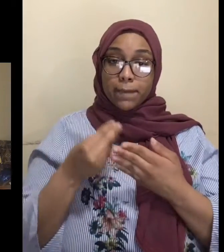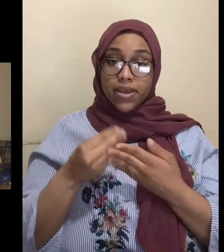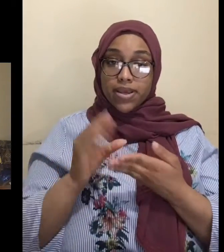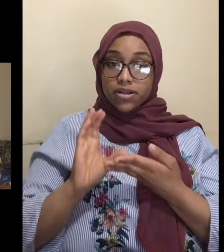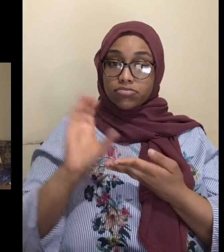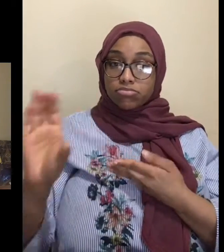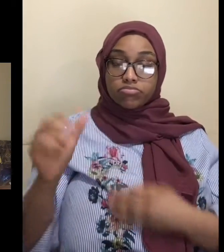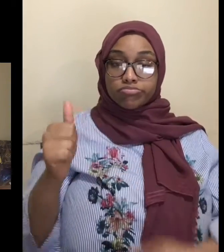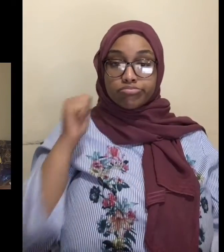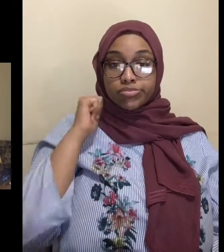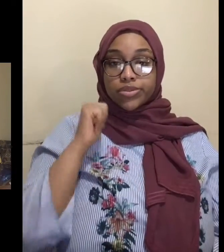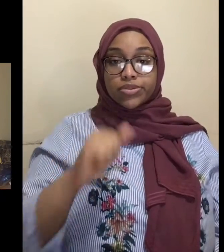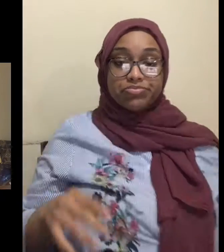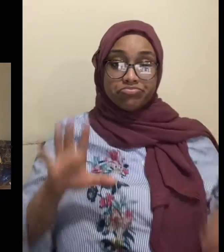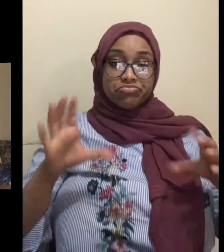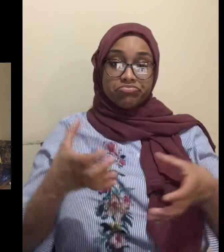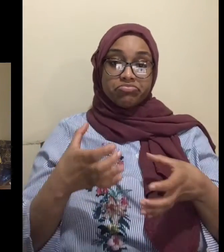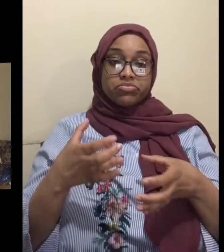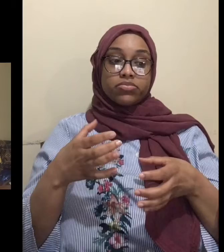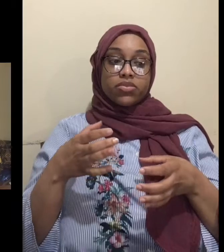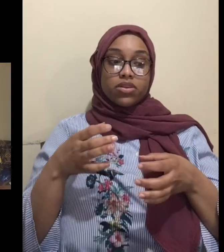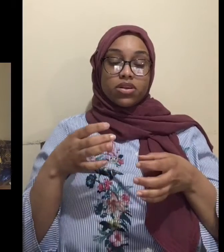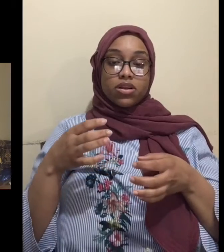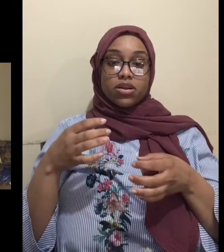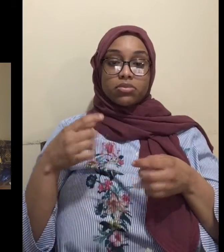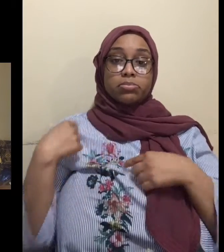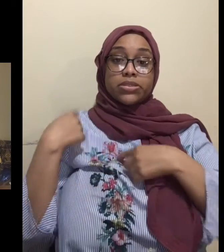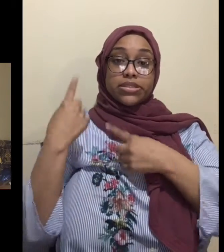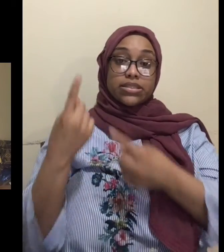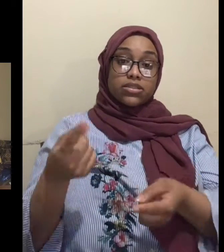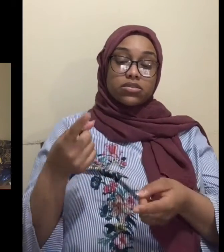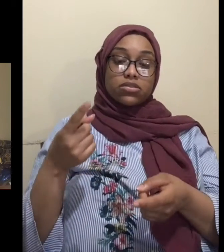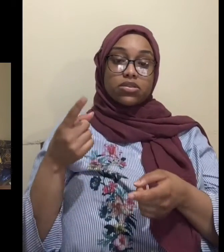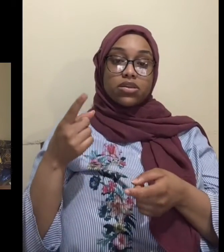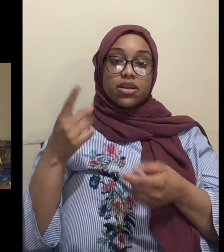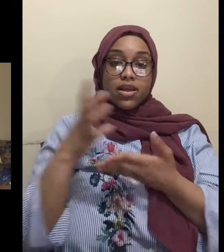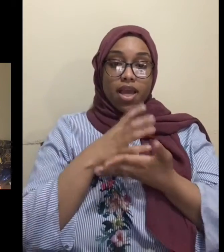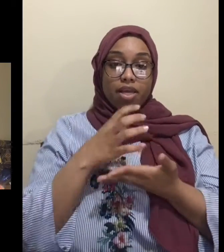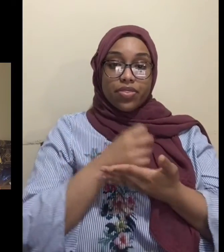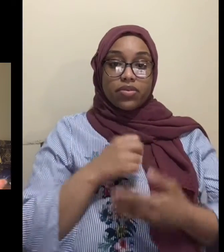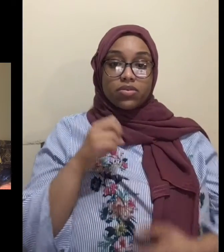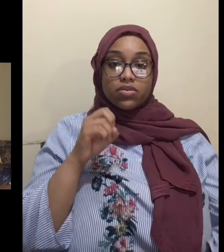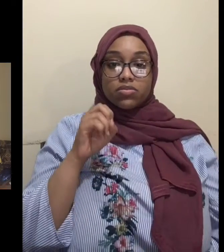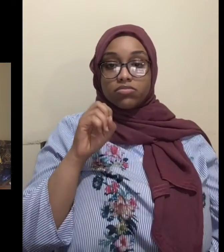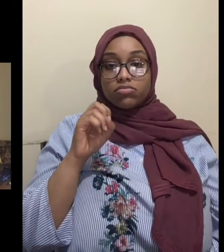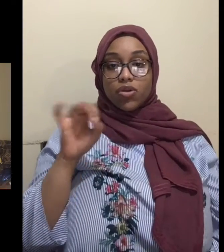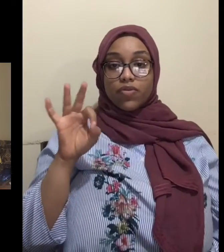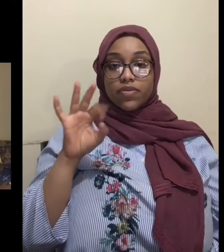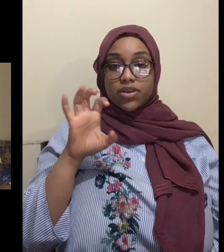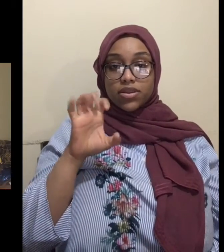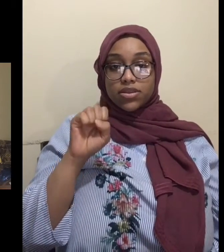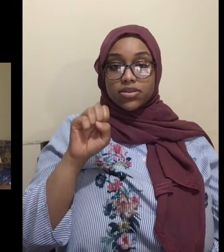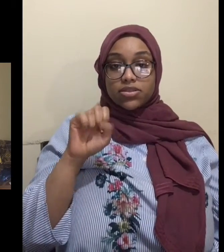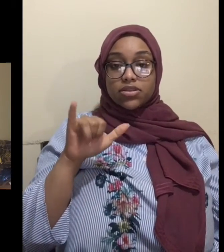your organization. And lastly, the revolution will not be